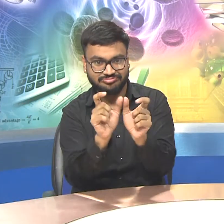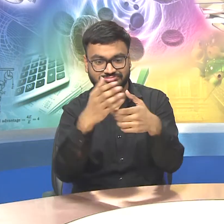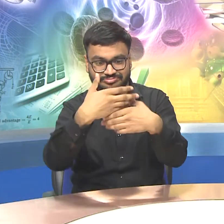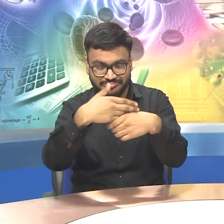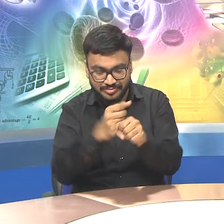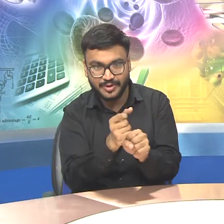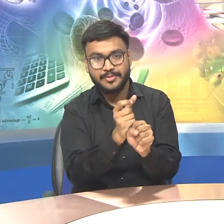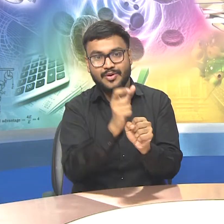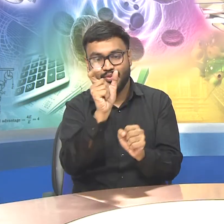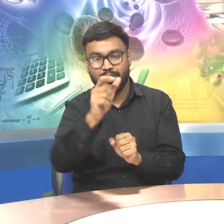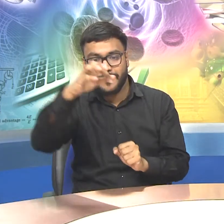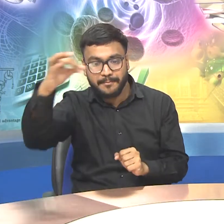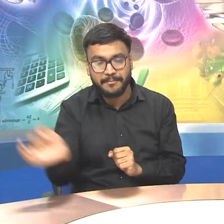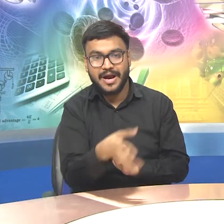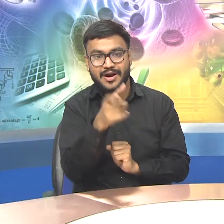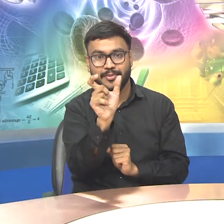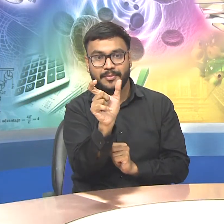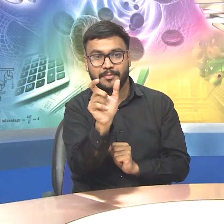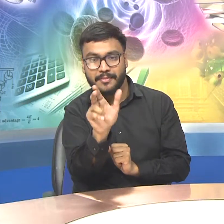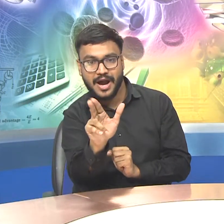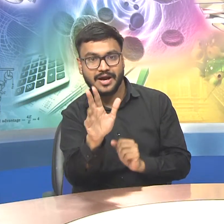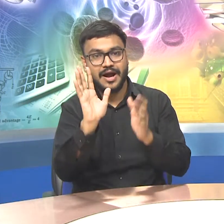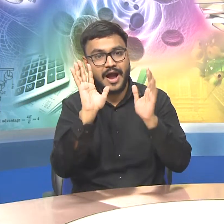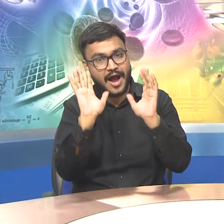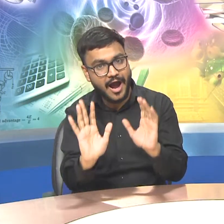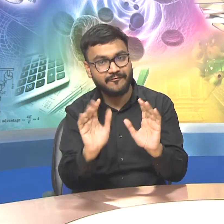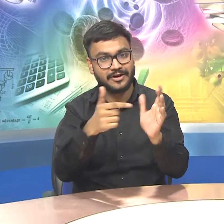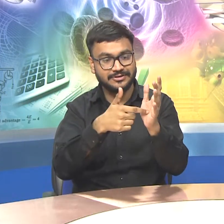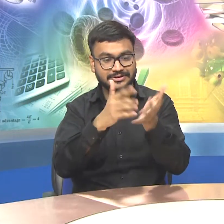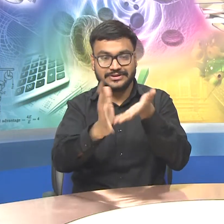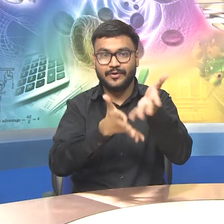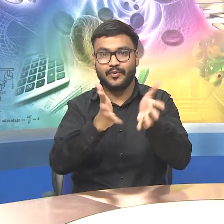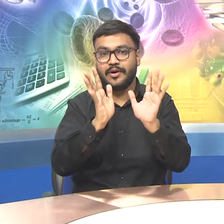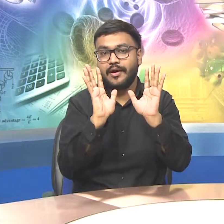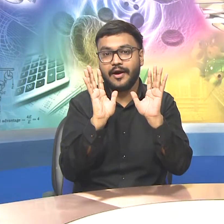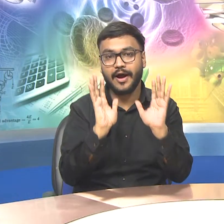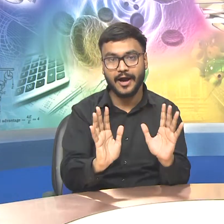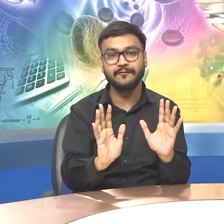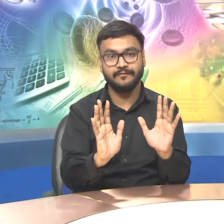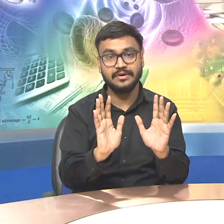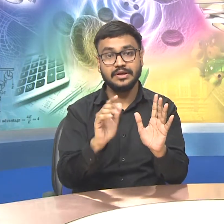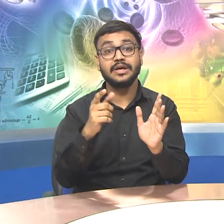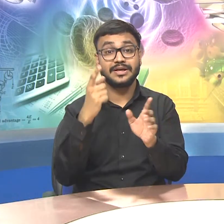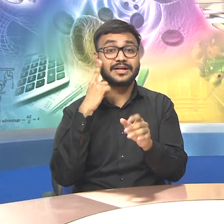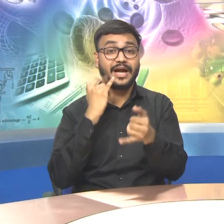correctly and creating meaningful new signs.